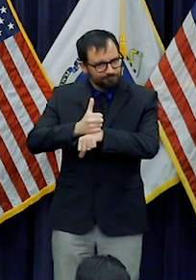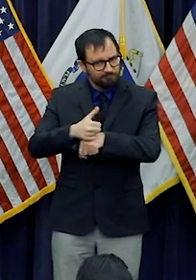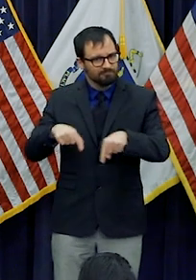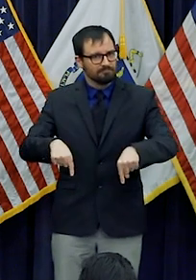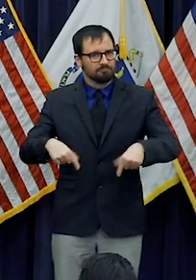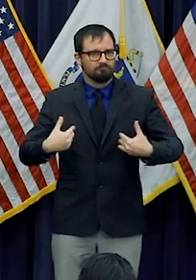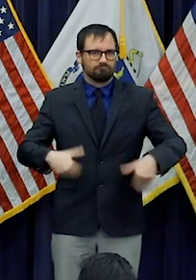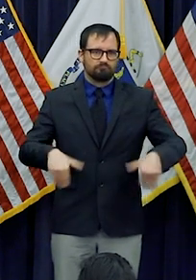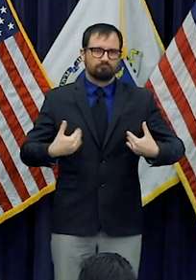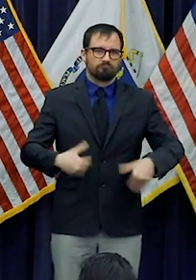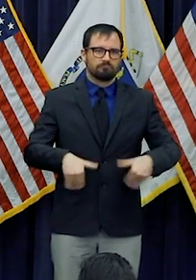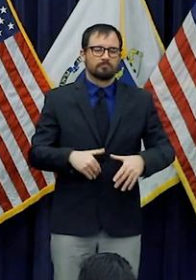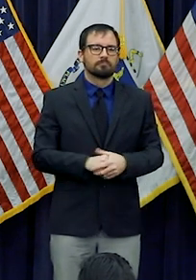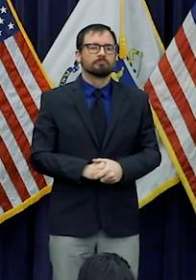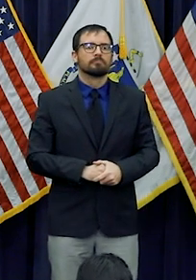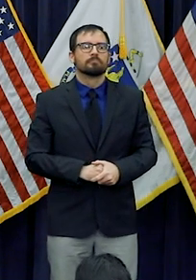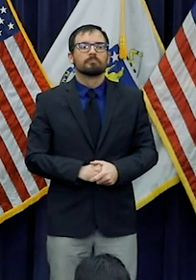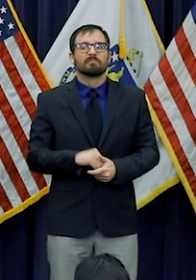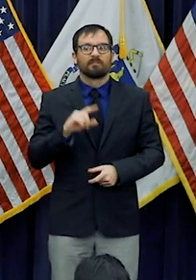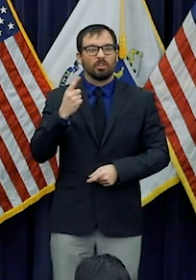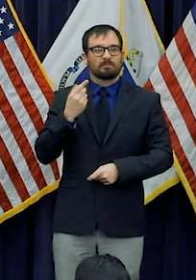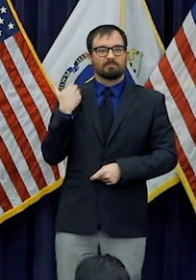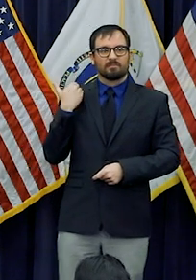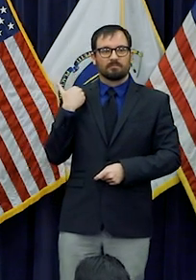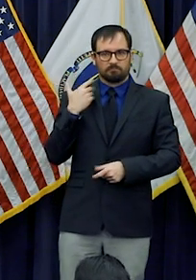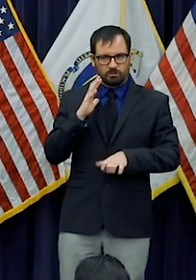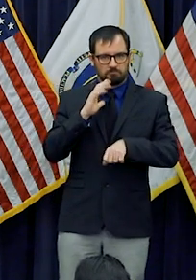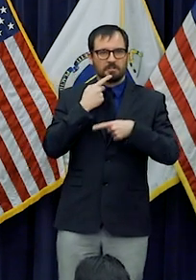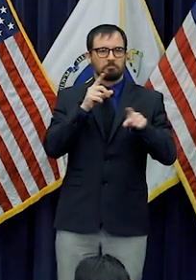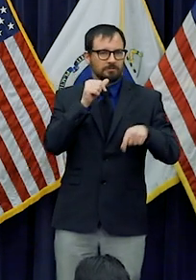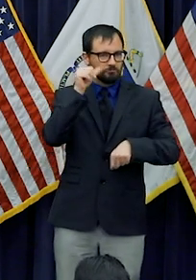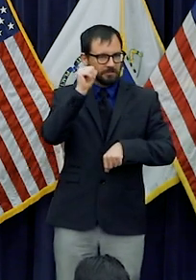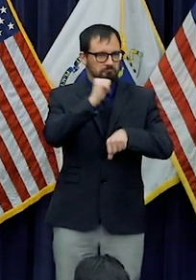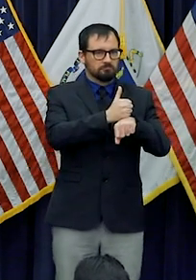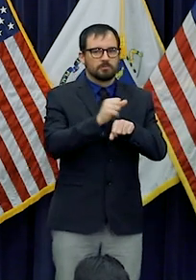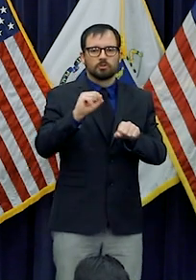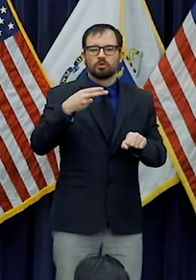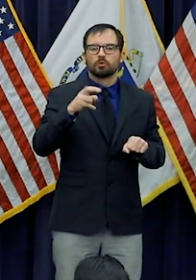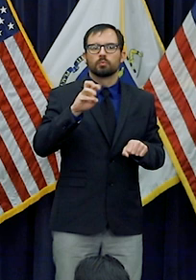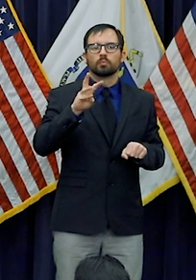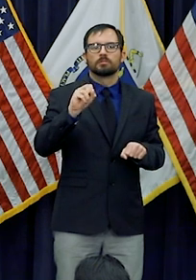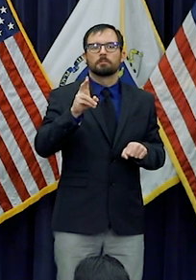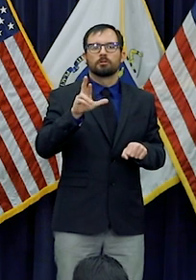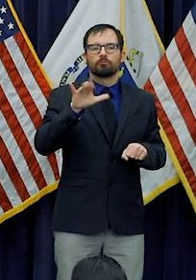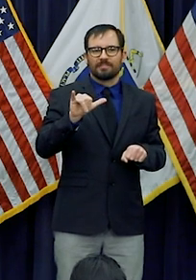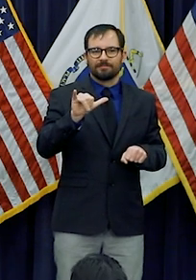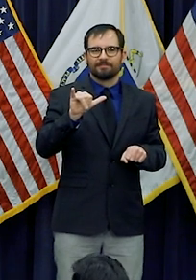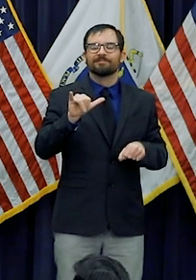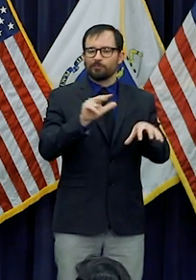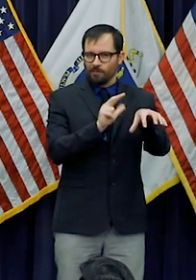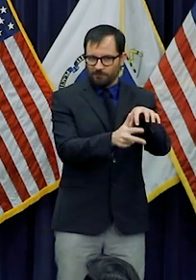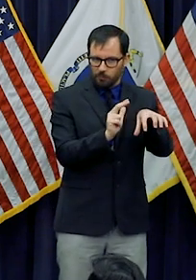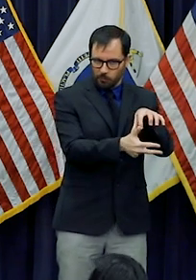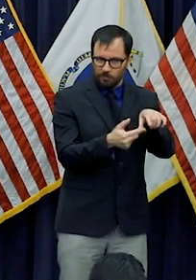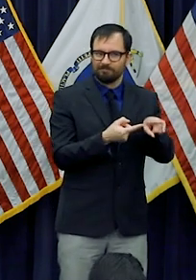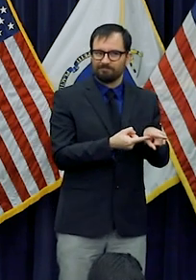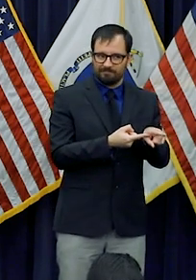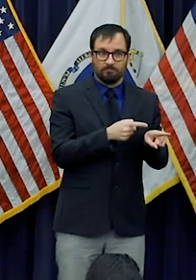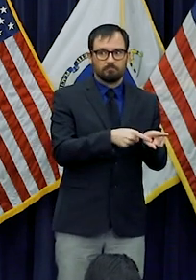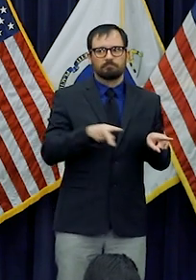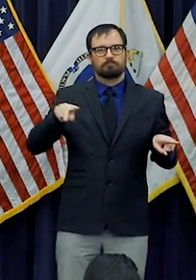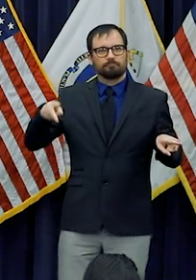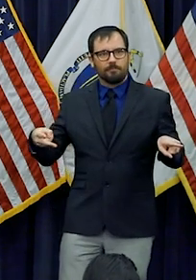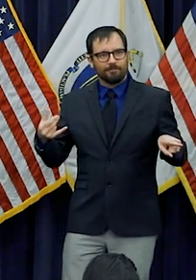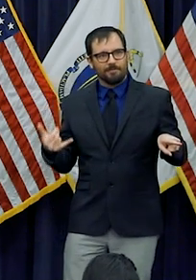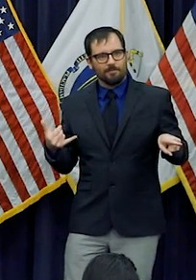location announced on Thursday, one of 40 CVS drive-throughs in the United States, and they will play an important role in